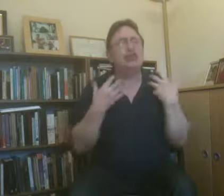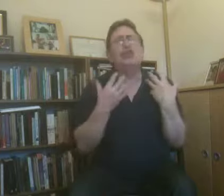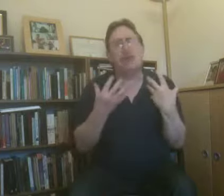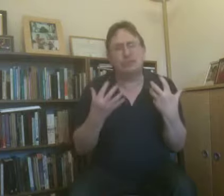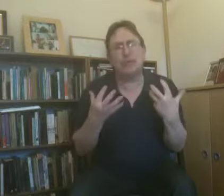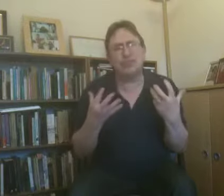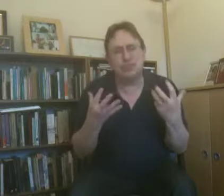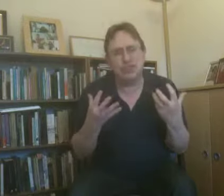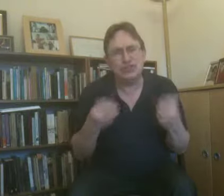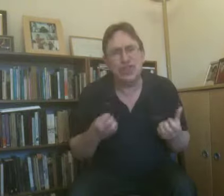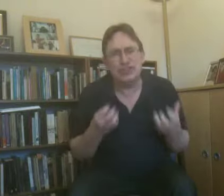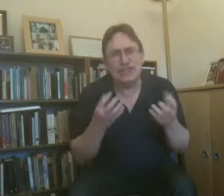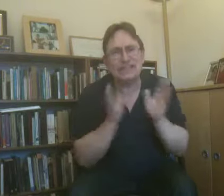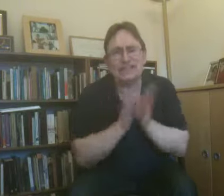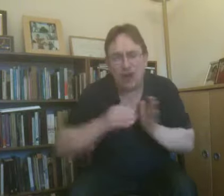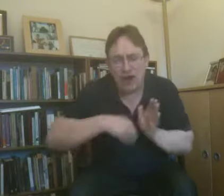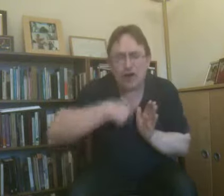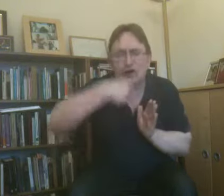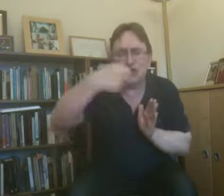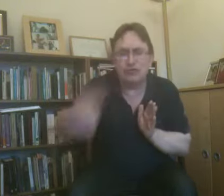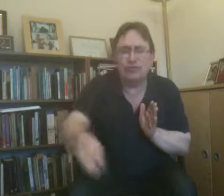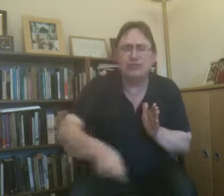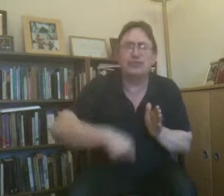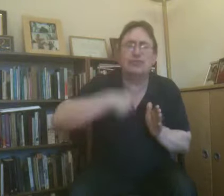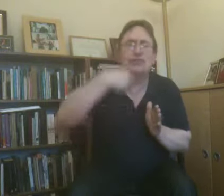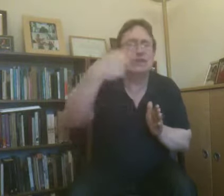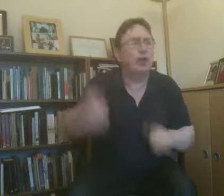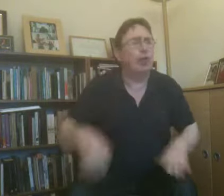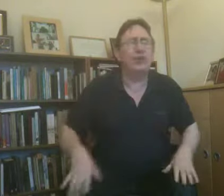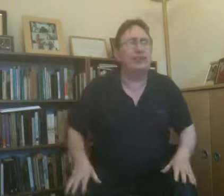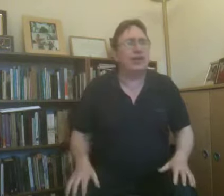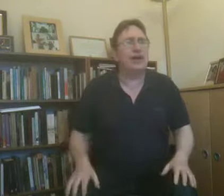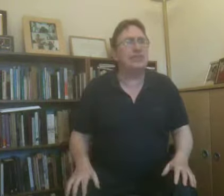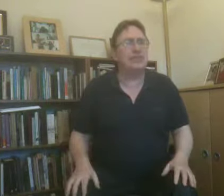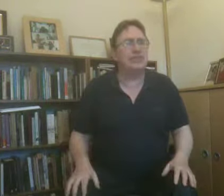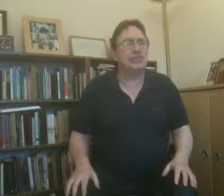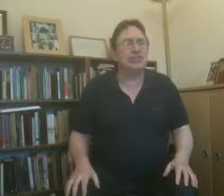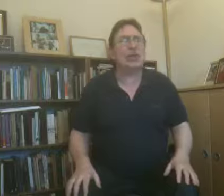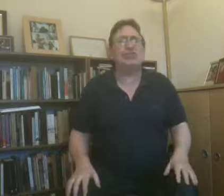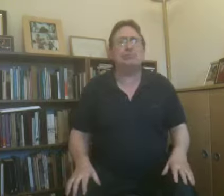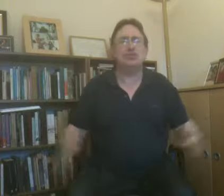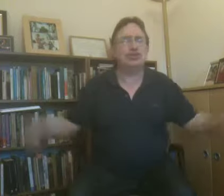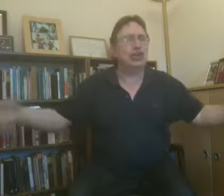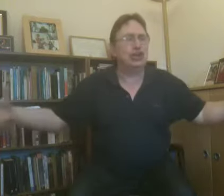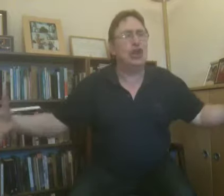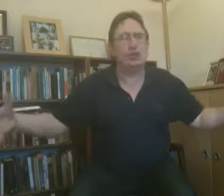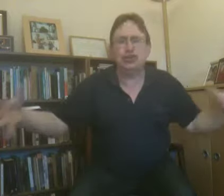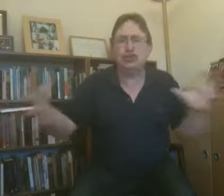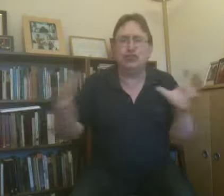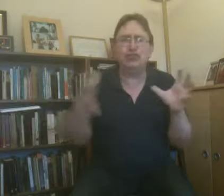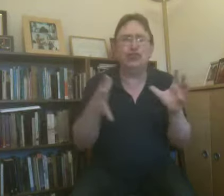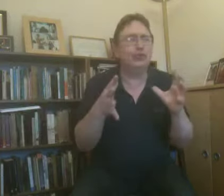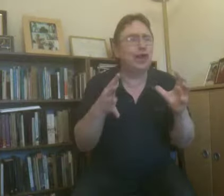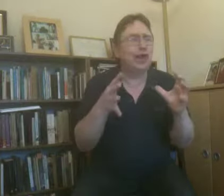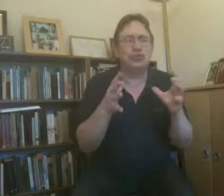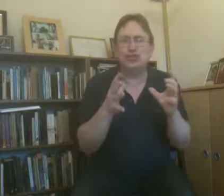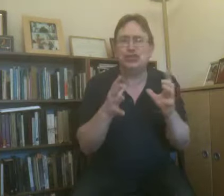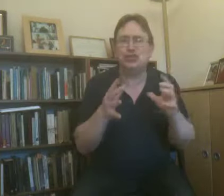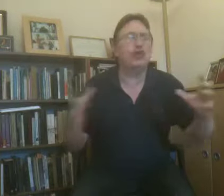new aspects of Jesus' identity are uncovered. One is the idea that Jesus has a mission not just to the Jews, not